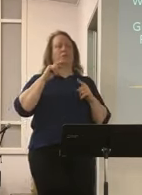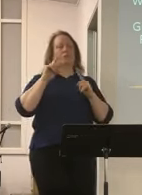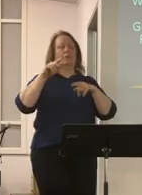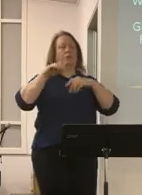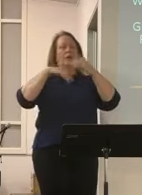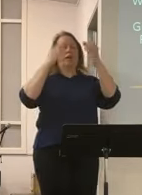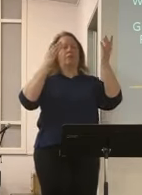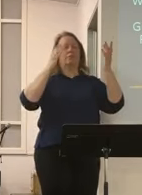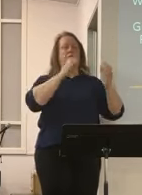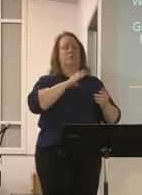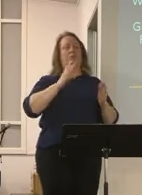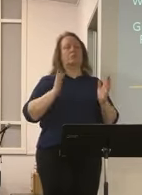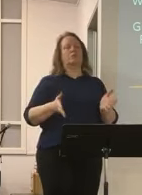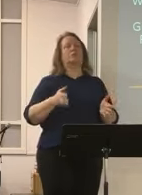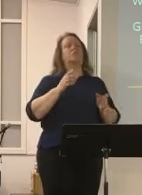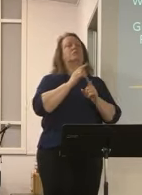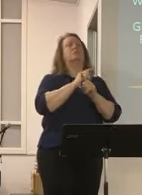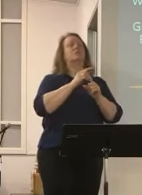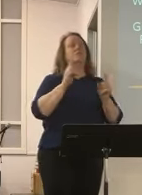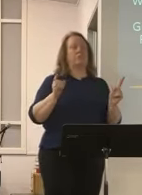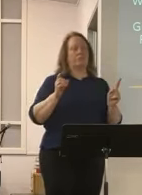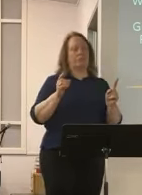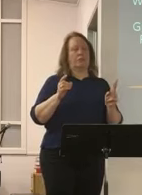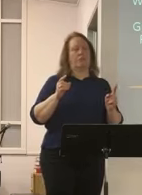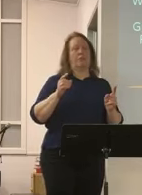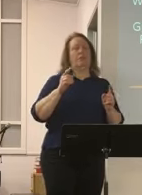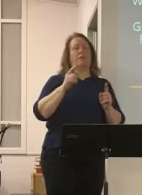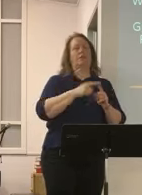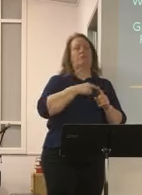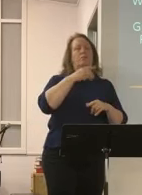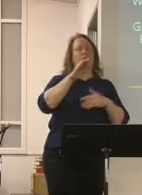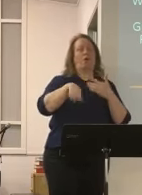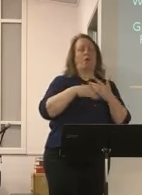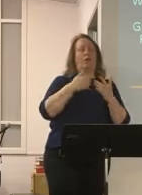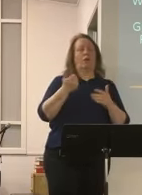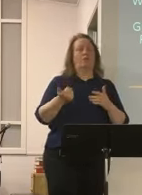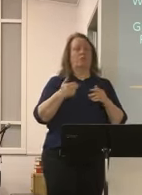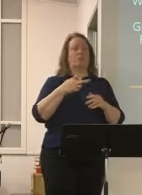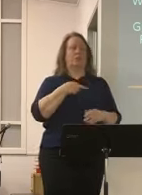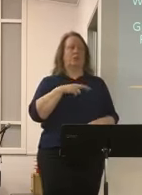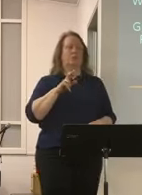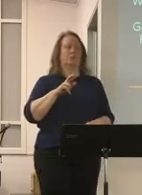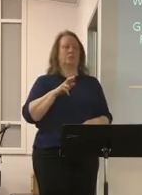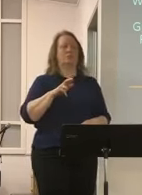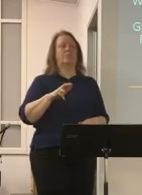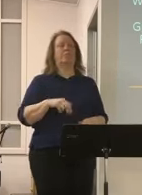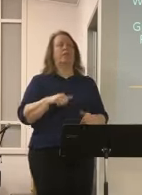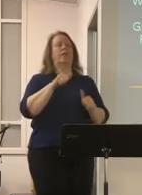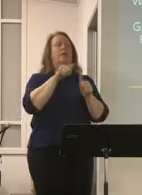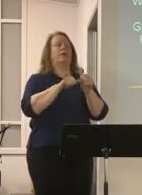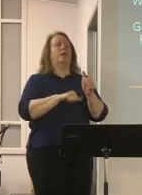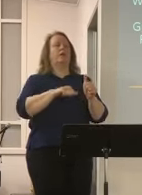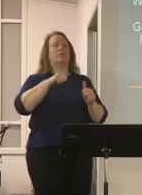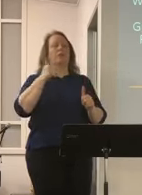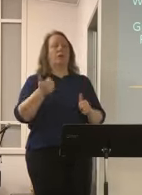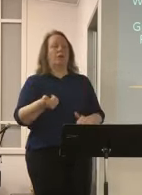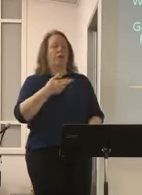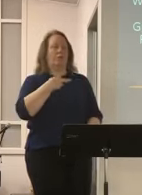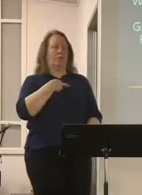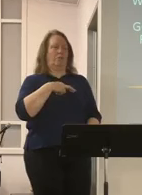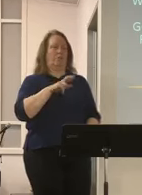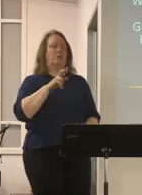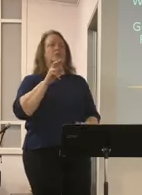Christianity differs from every religion in the world. Every religion in the world. Because every other religion, you have